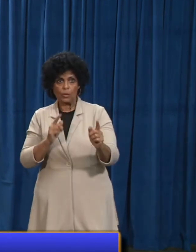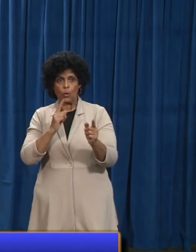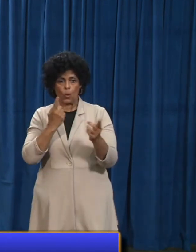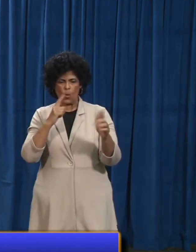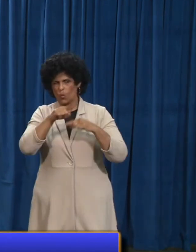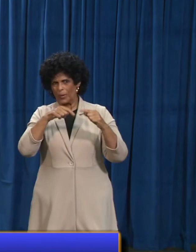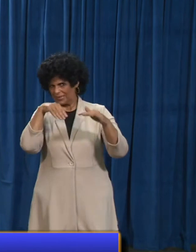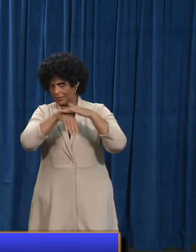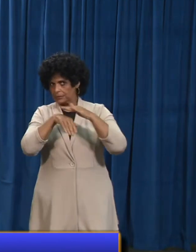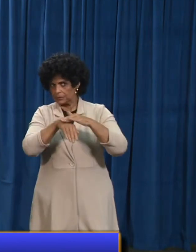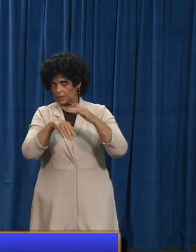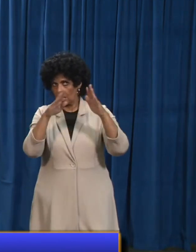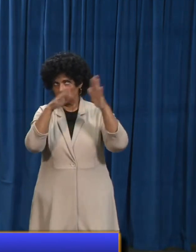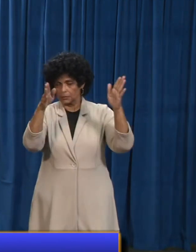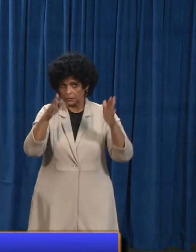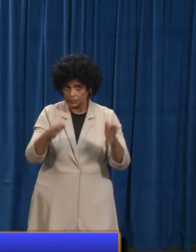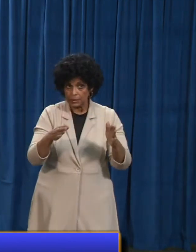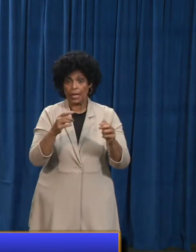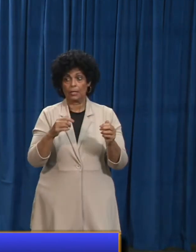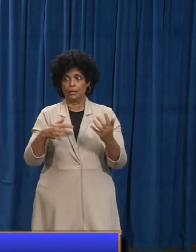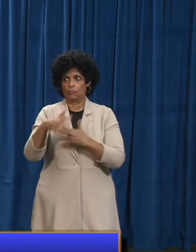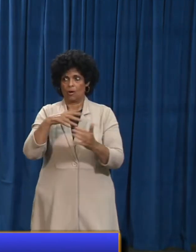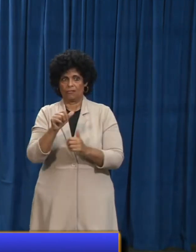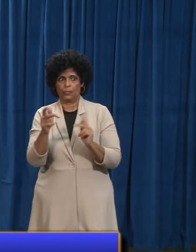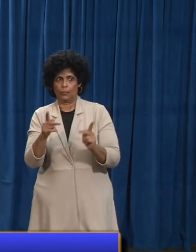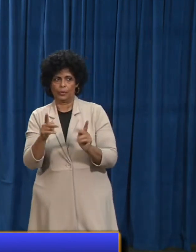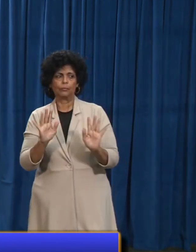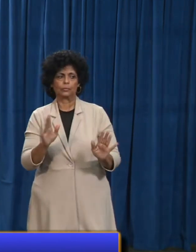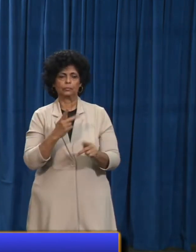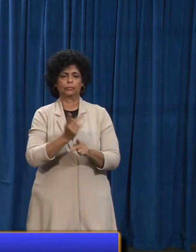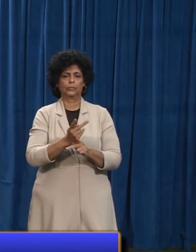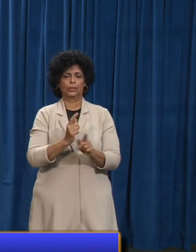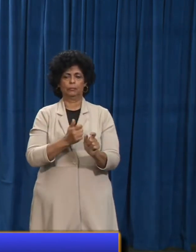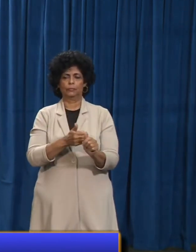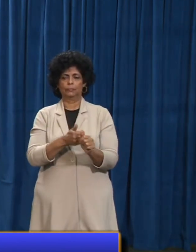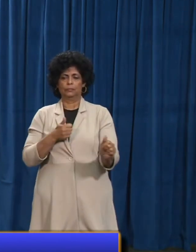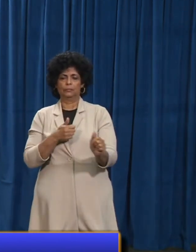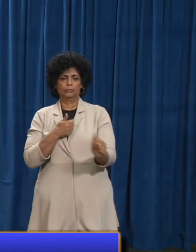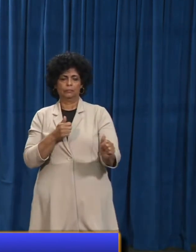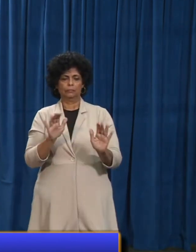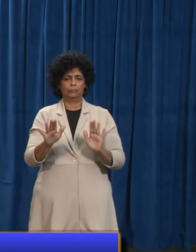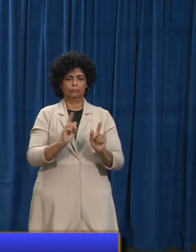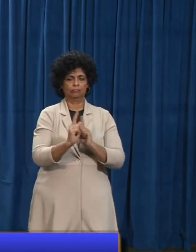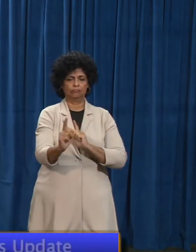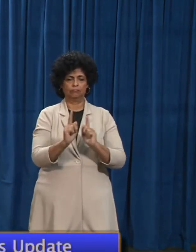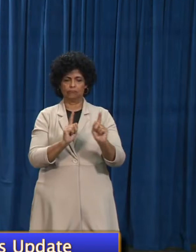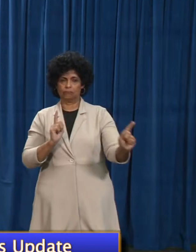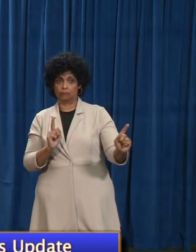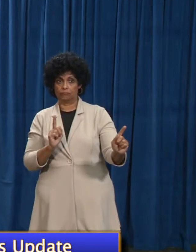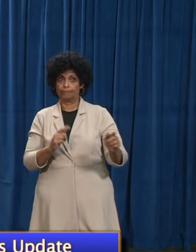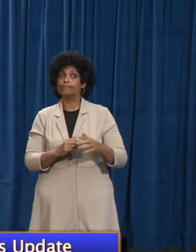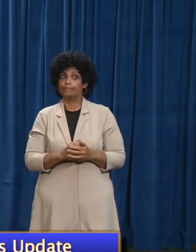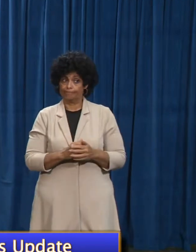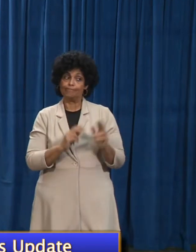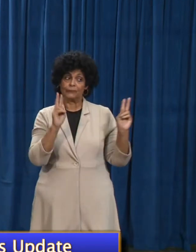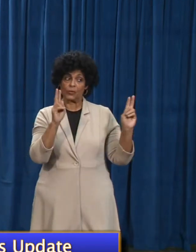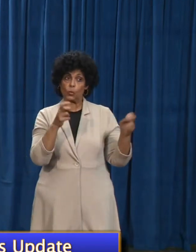whenever you're around other people." End of quote. Again, thank you all for